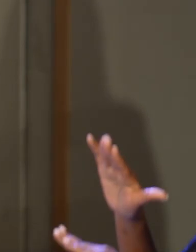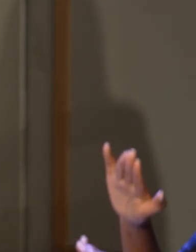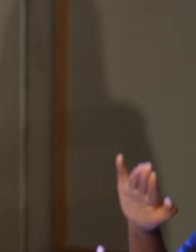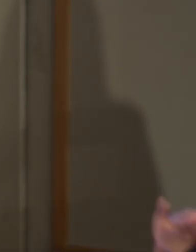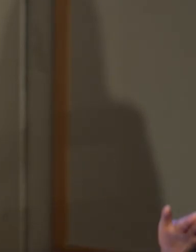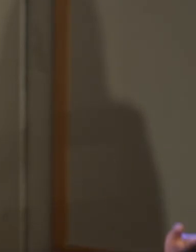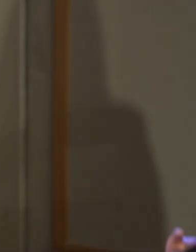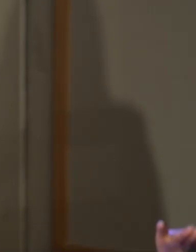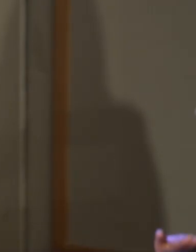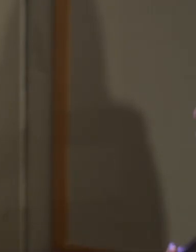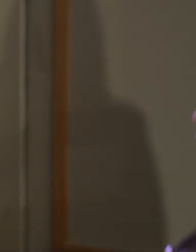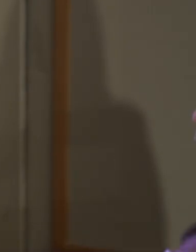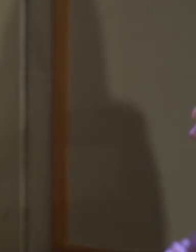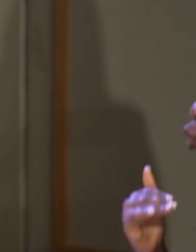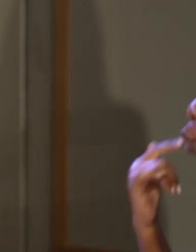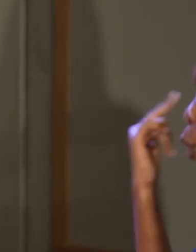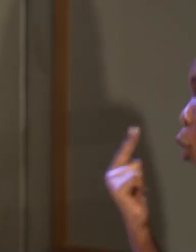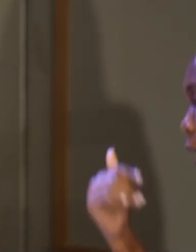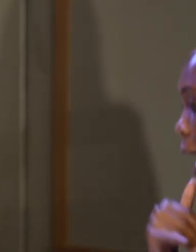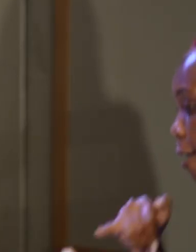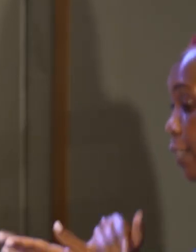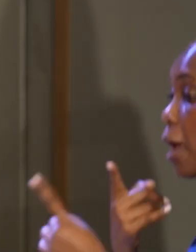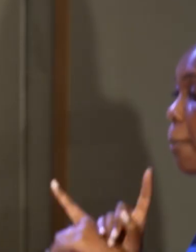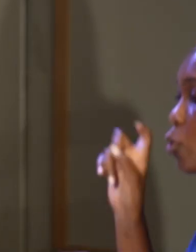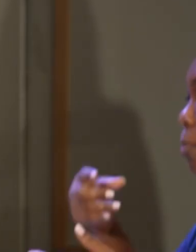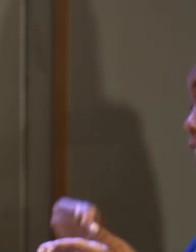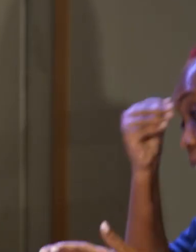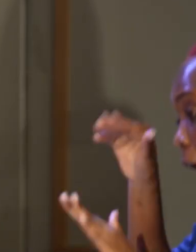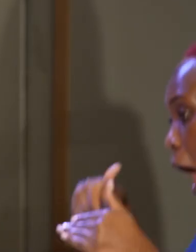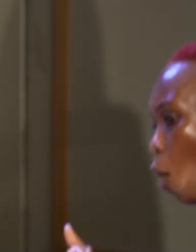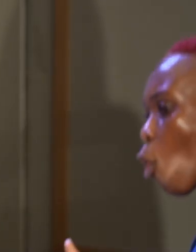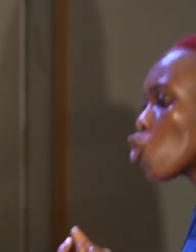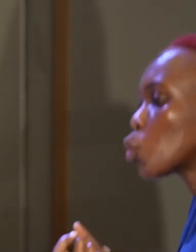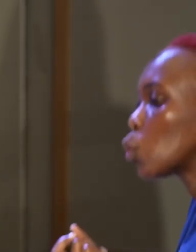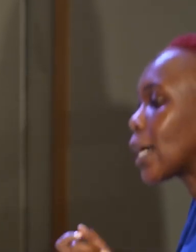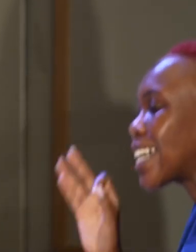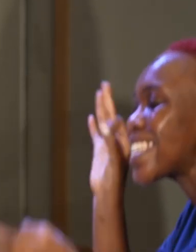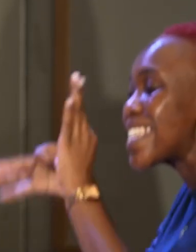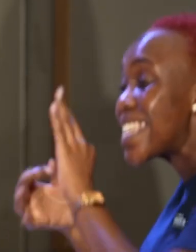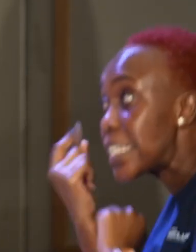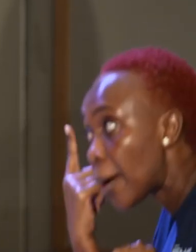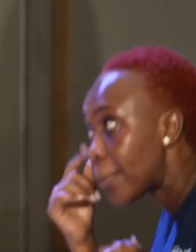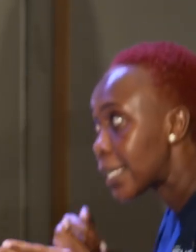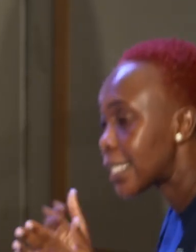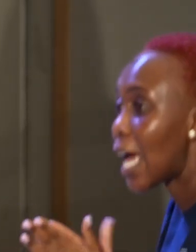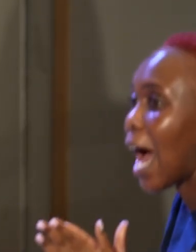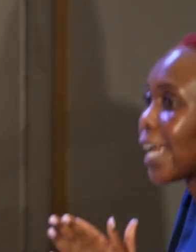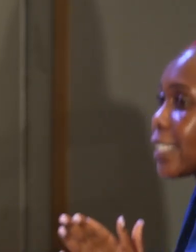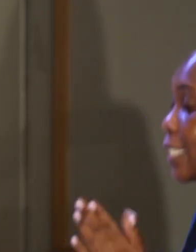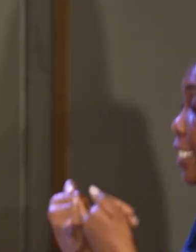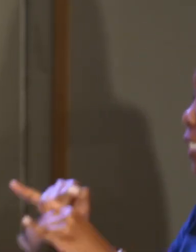the accessibility requirements are. We should also align how to interpret and test them. Joint interpretation and shared